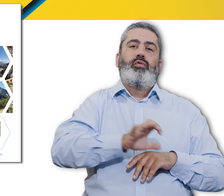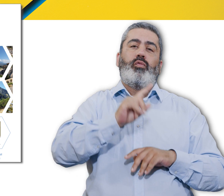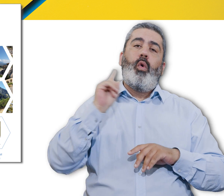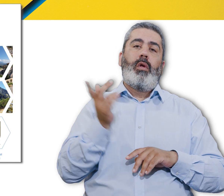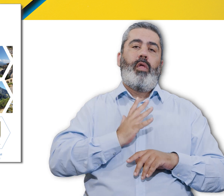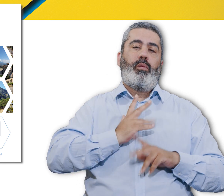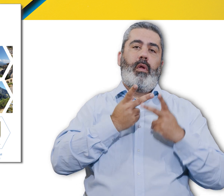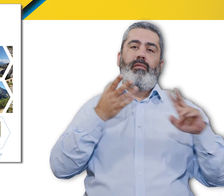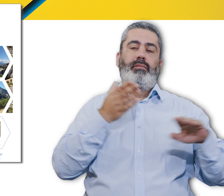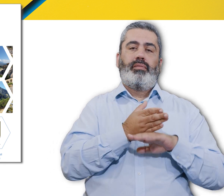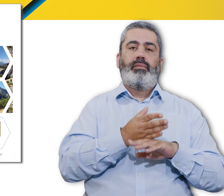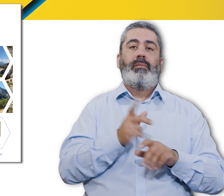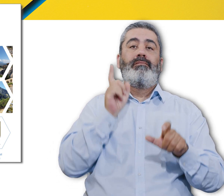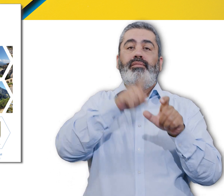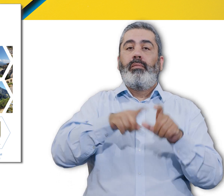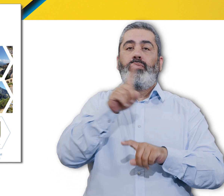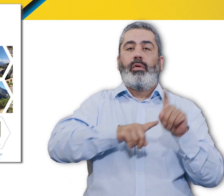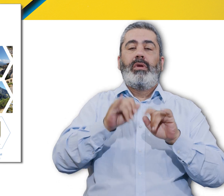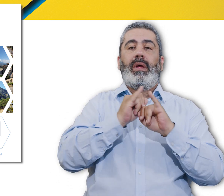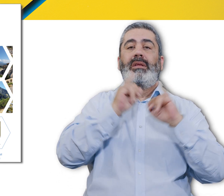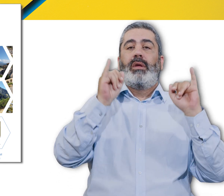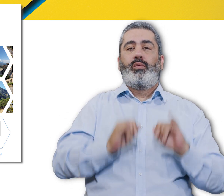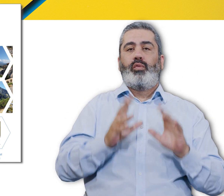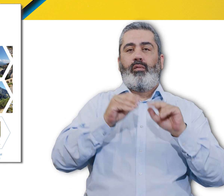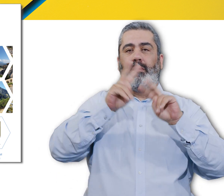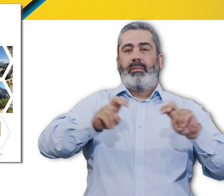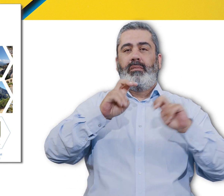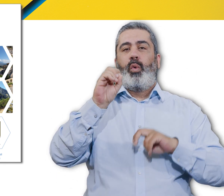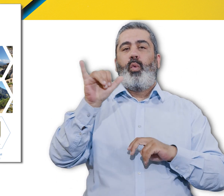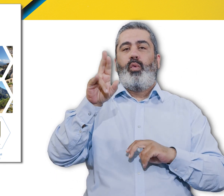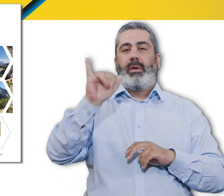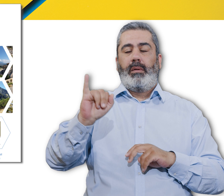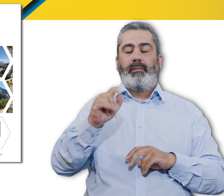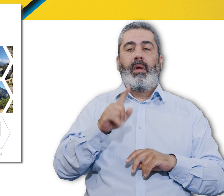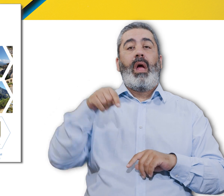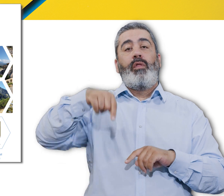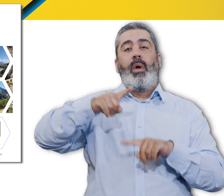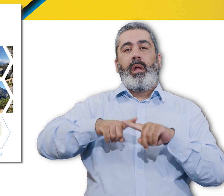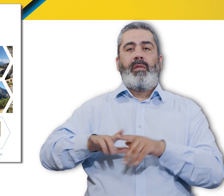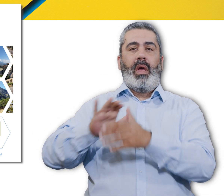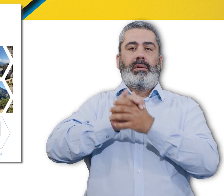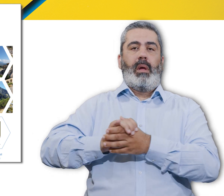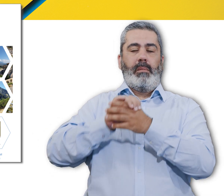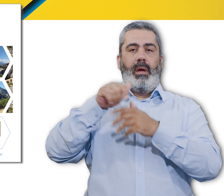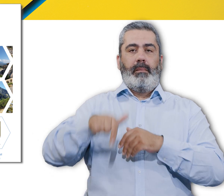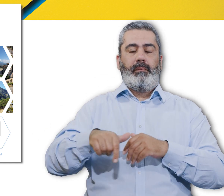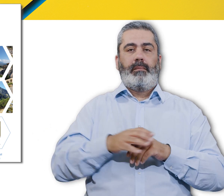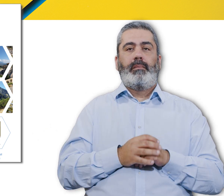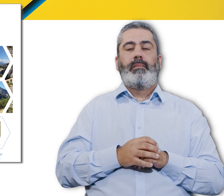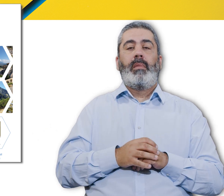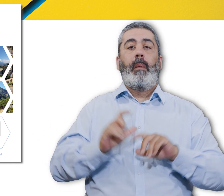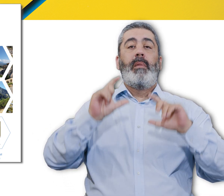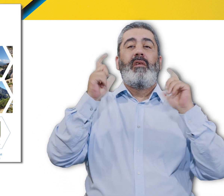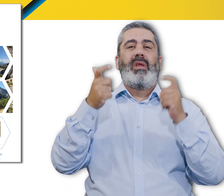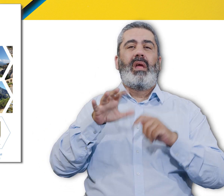Disability. PED Pyrrhus. Northern Pindos National Park. Birate Municipality. Contact